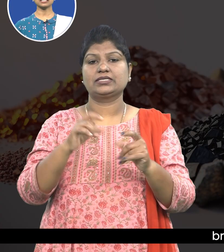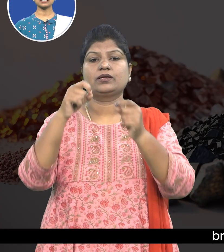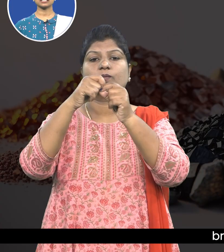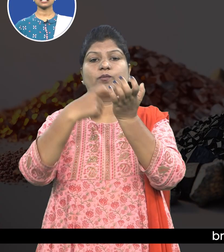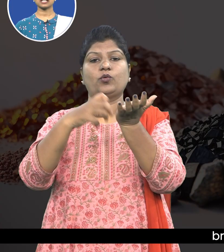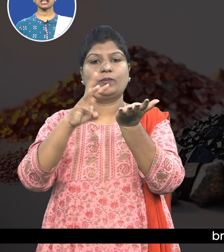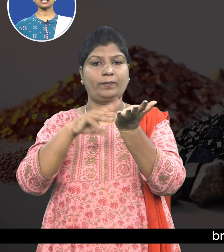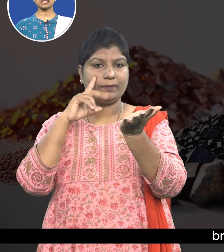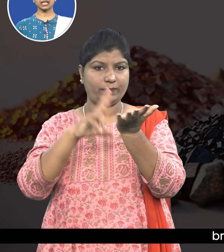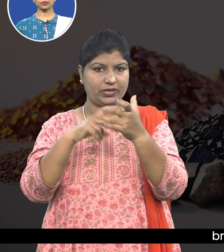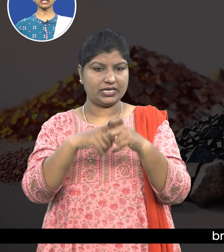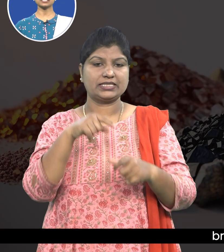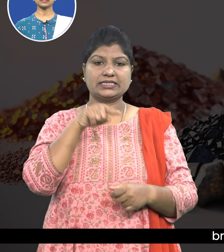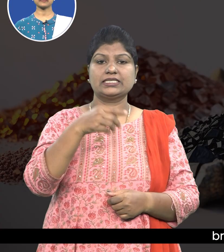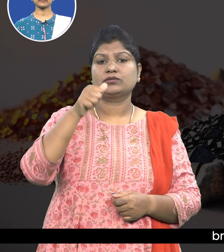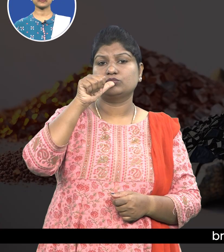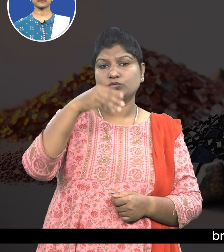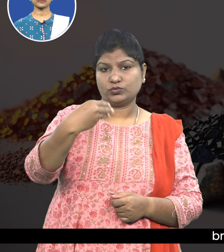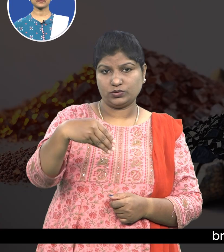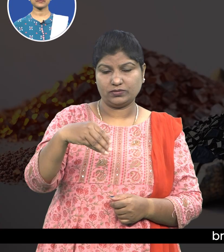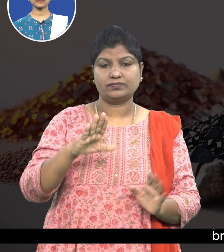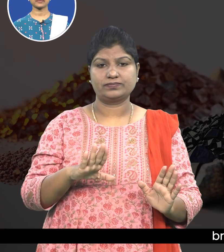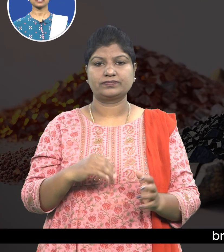bromine is liquid,